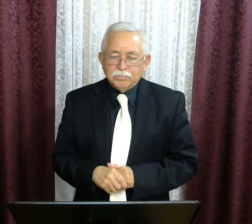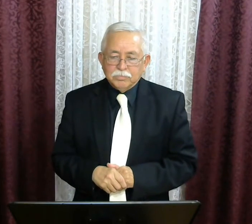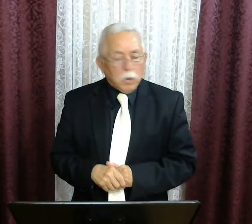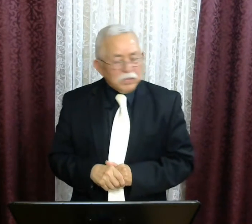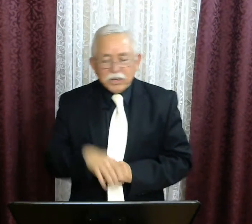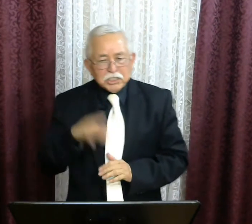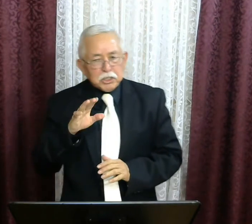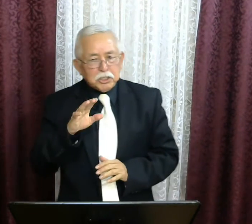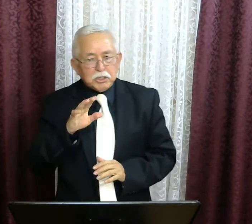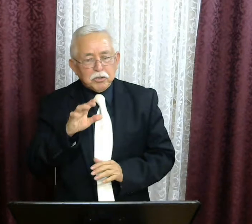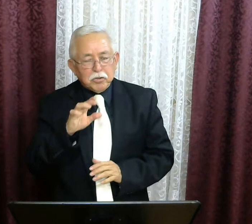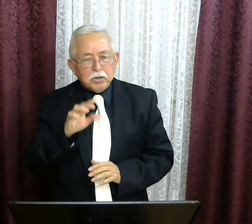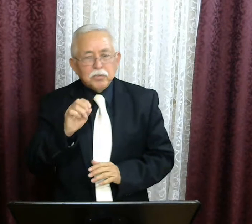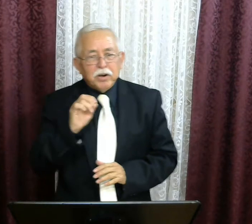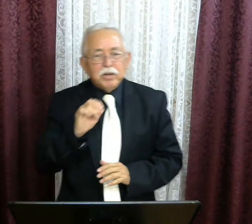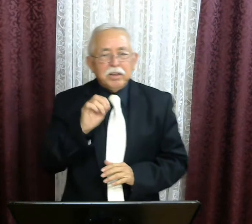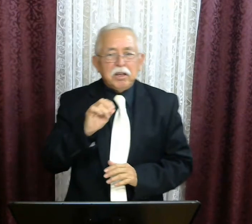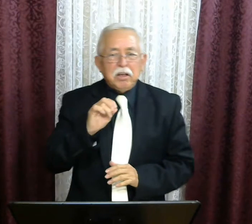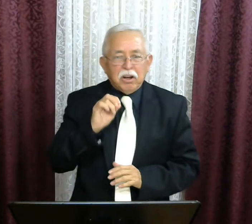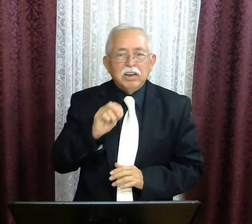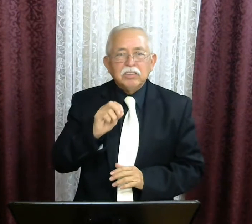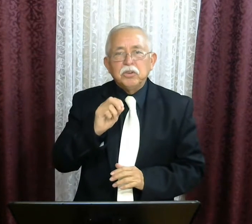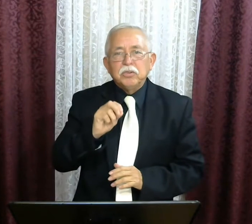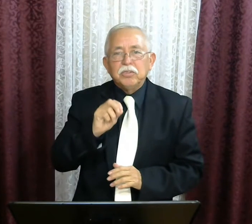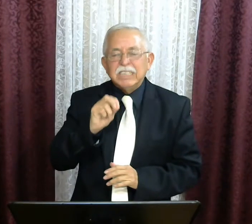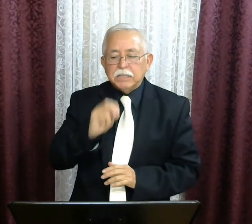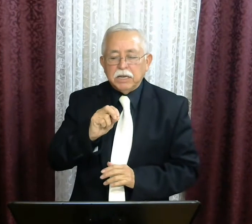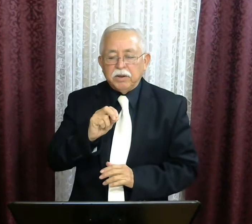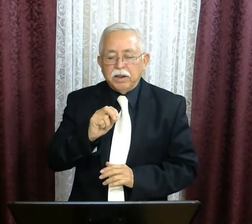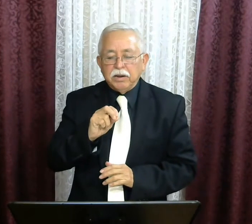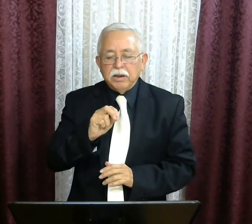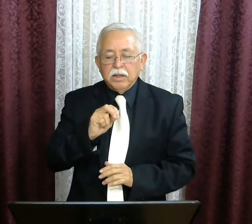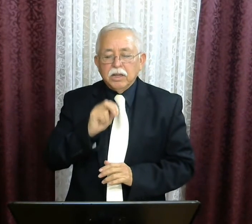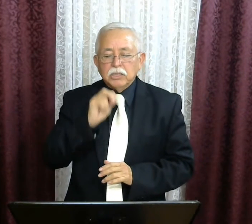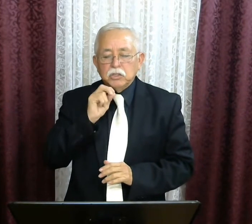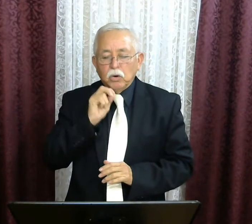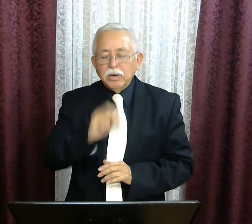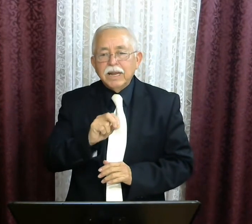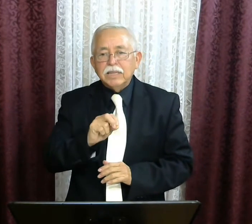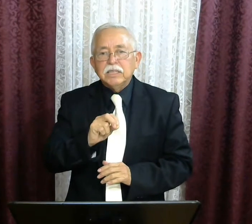One thing is very clear to you this evening. Don't let